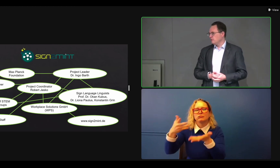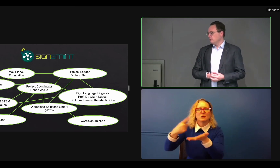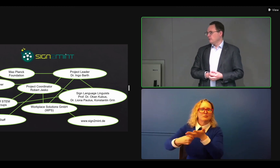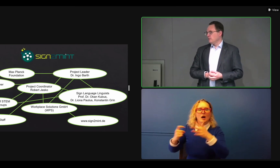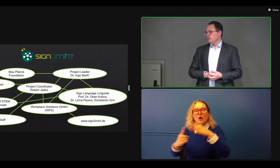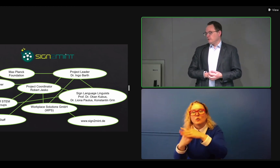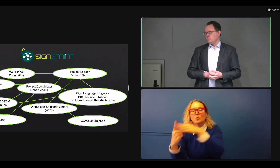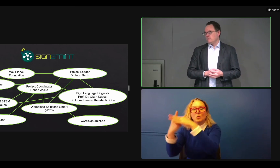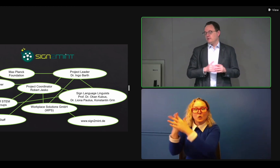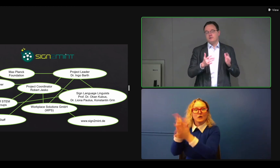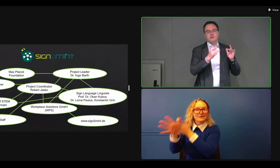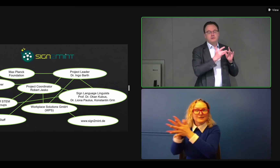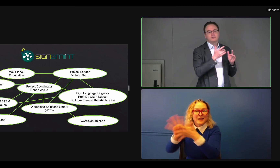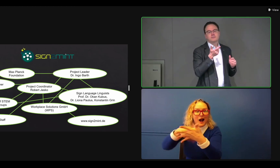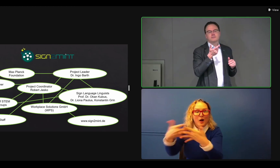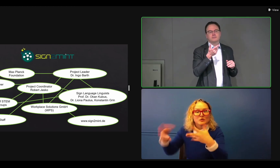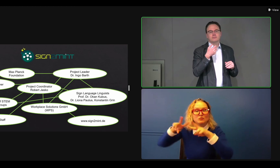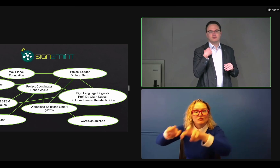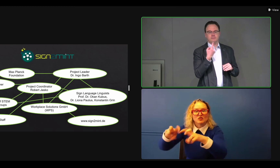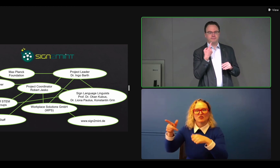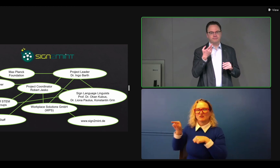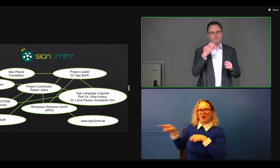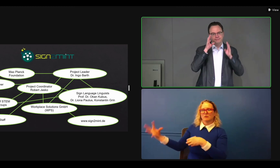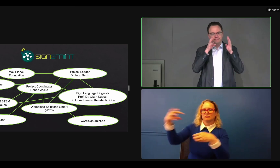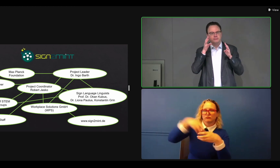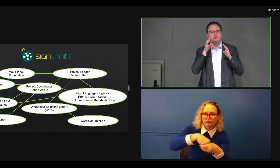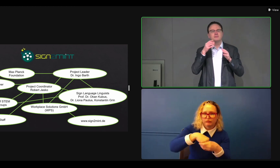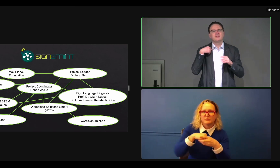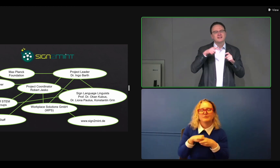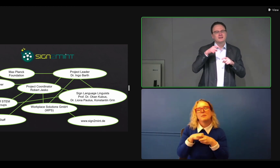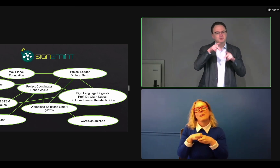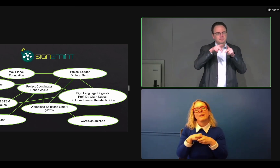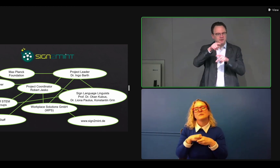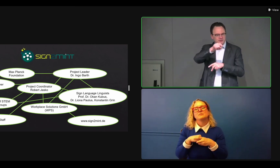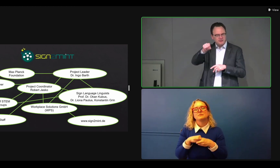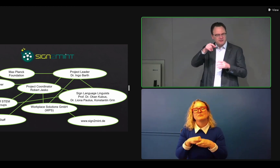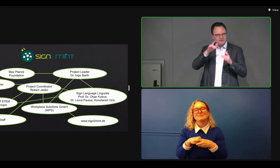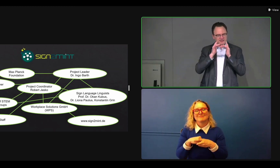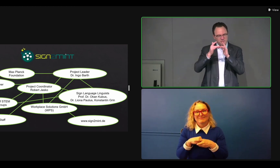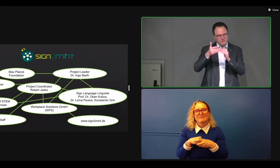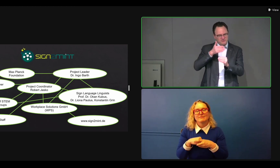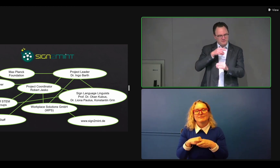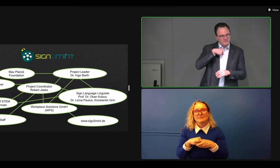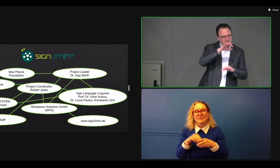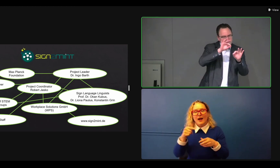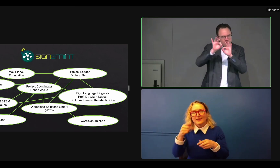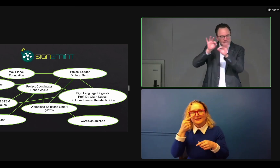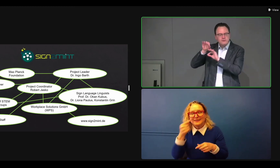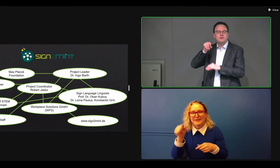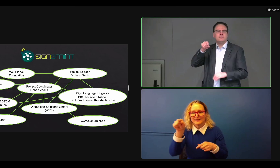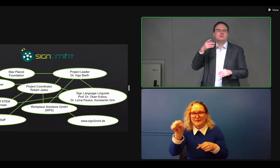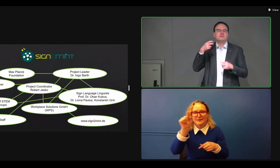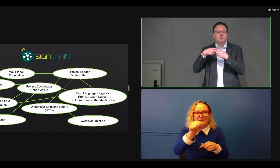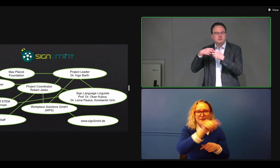and to help us make sure we created signs that made sense with DGS. We needed other folks